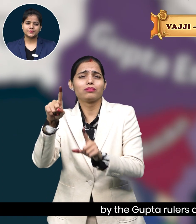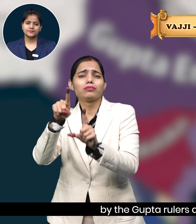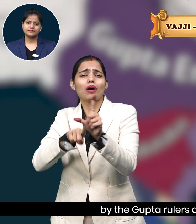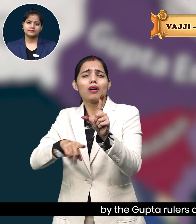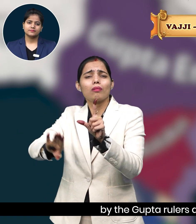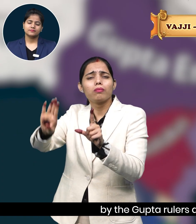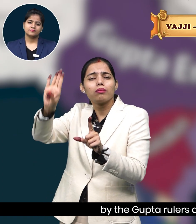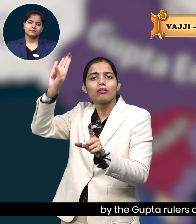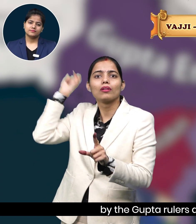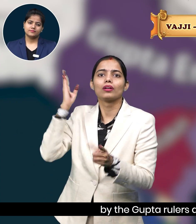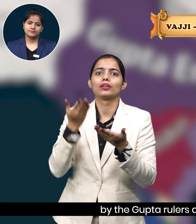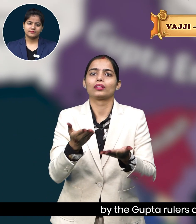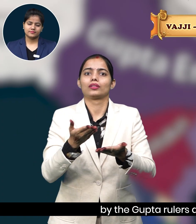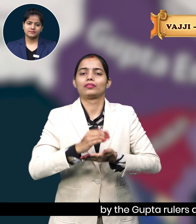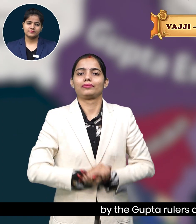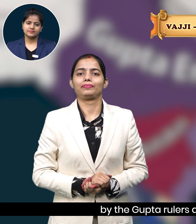ago.